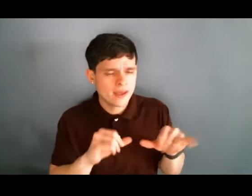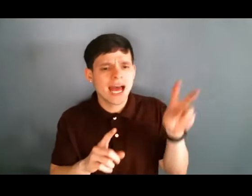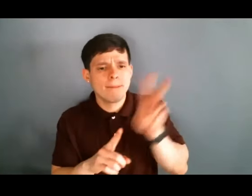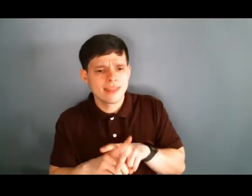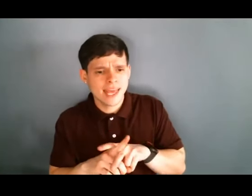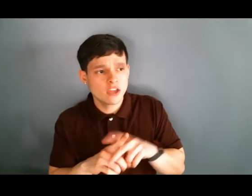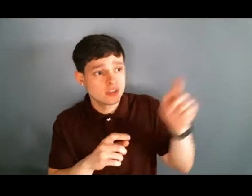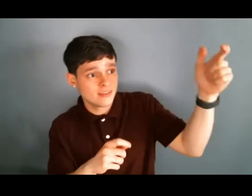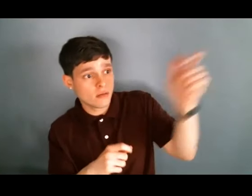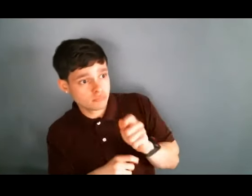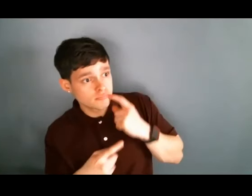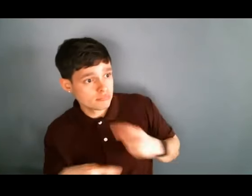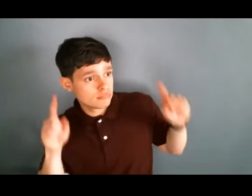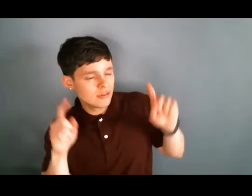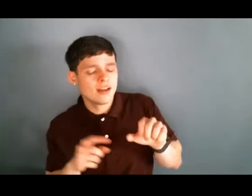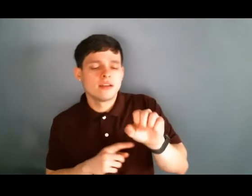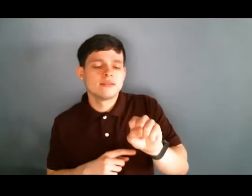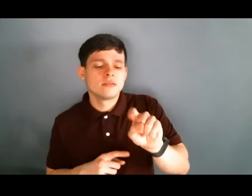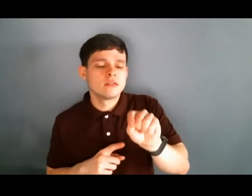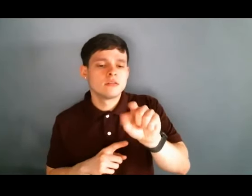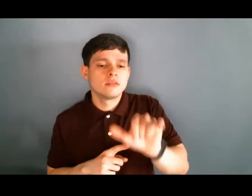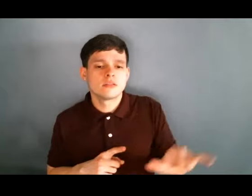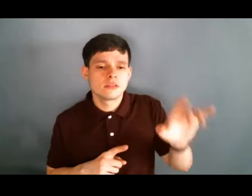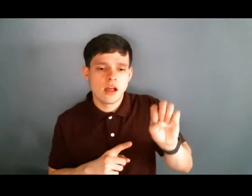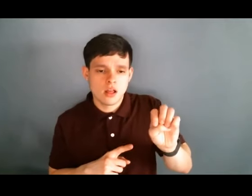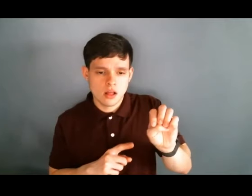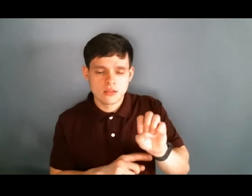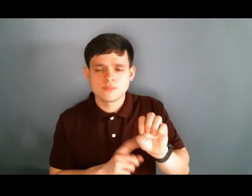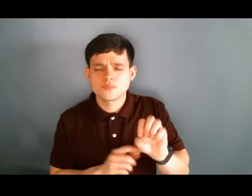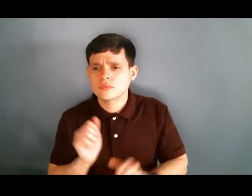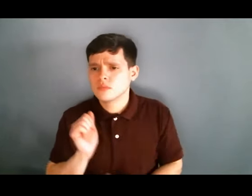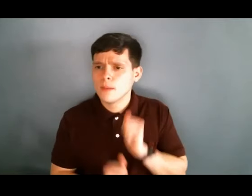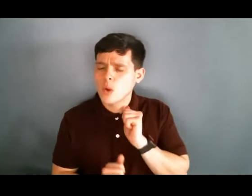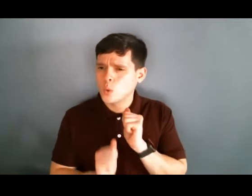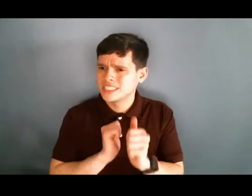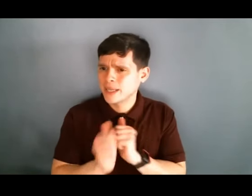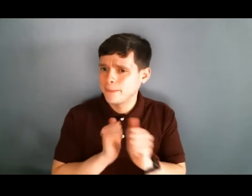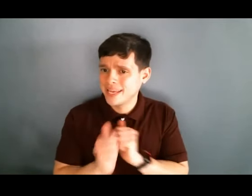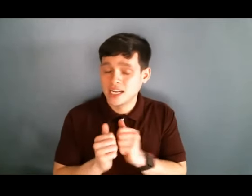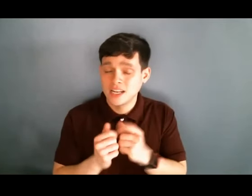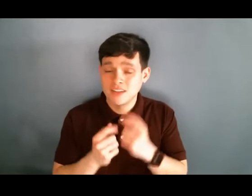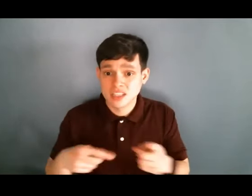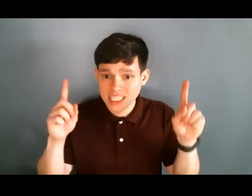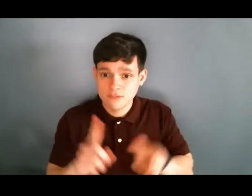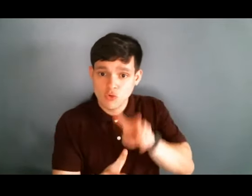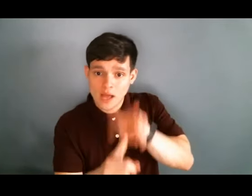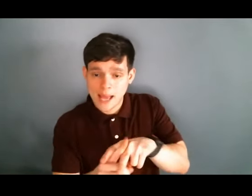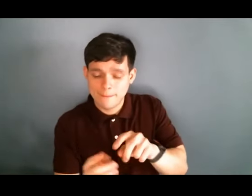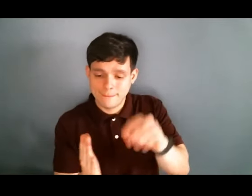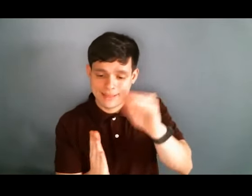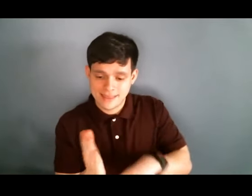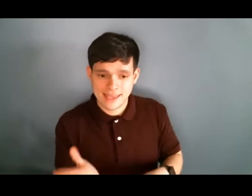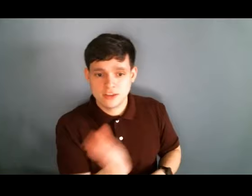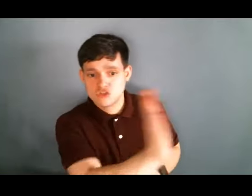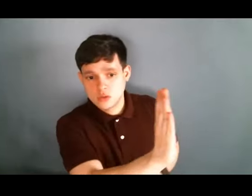style. So I think that the most competitive applications, the successful ones, are ones that are